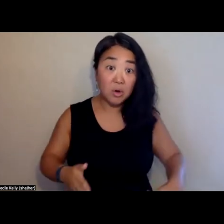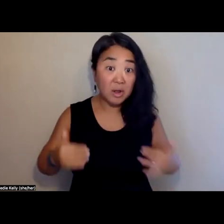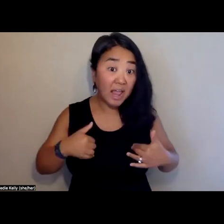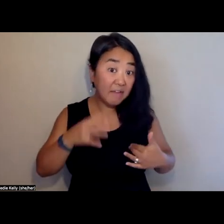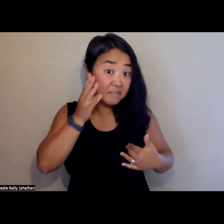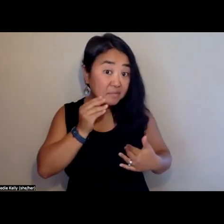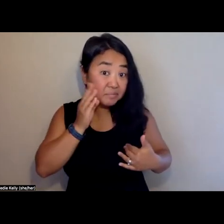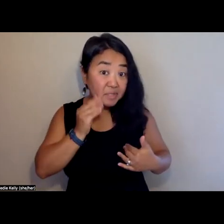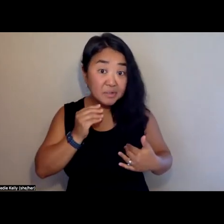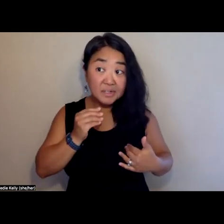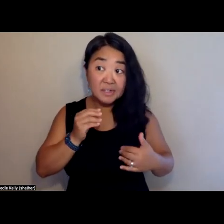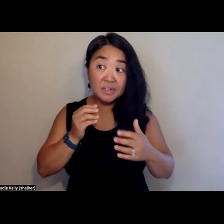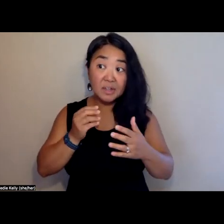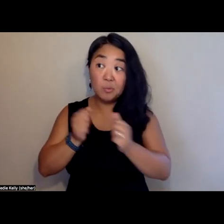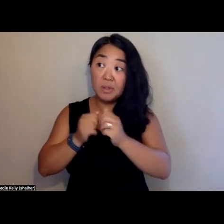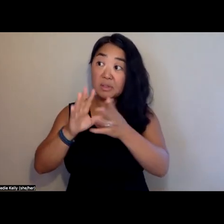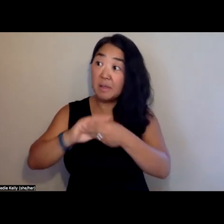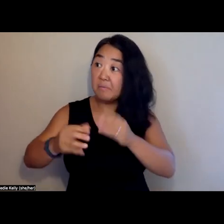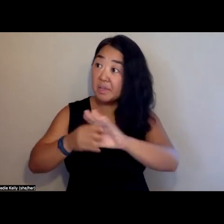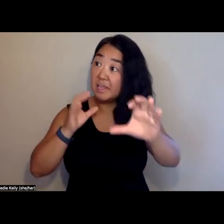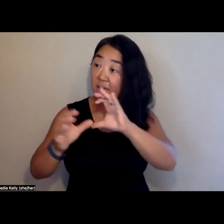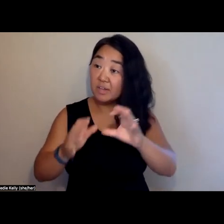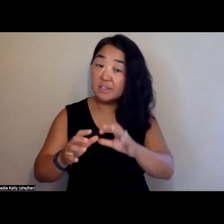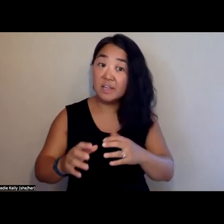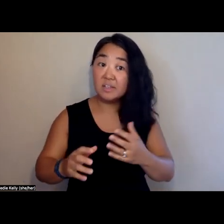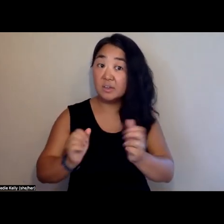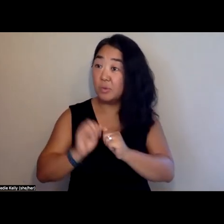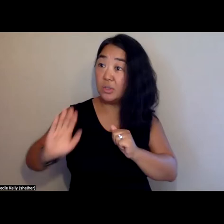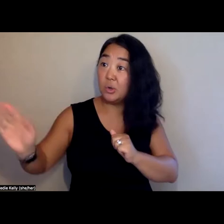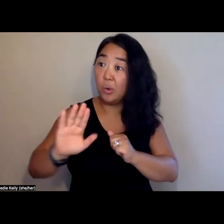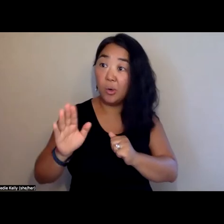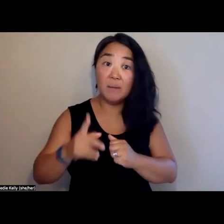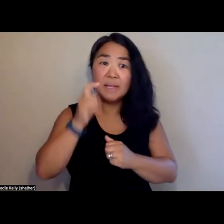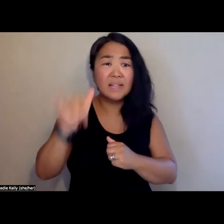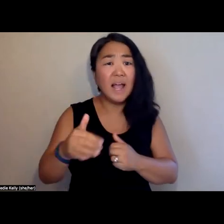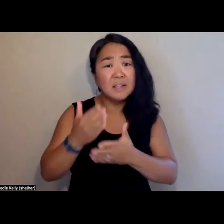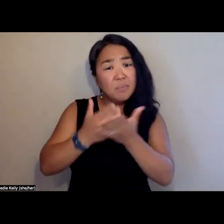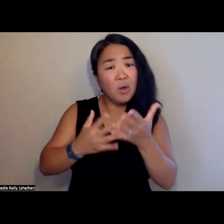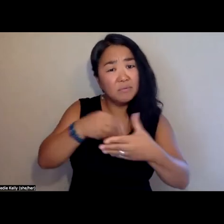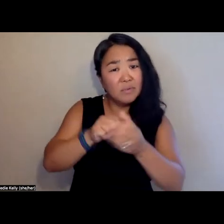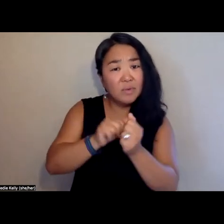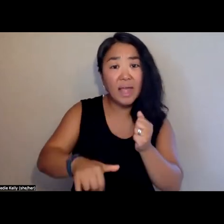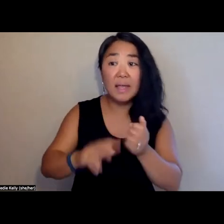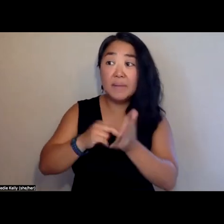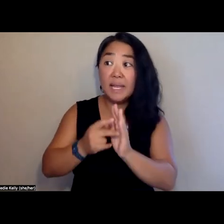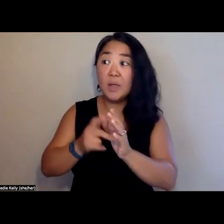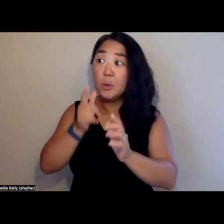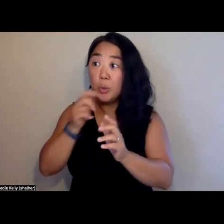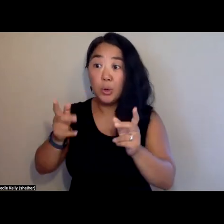there, or anyone else want to jump in with a story of your experience of walking in conversation? Because that's an element of this too, is going to be the people that you're walking with.